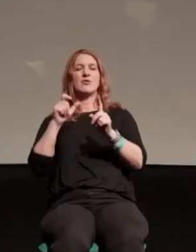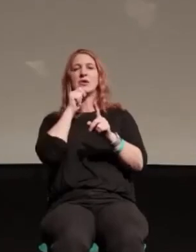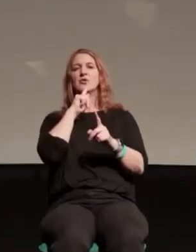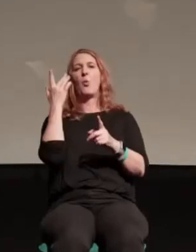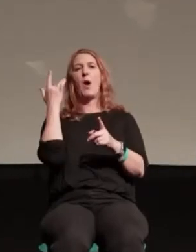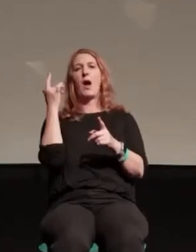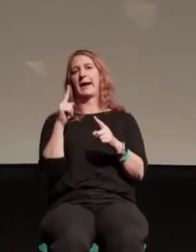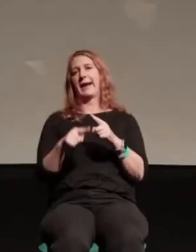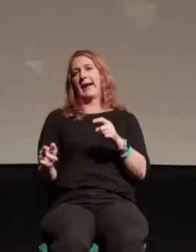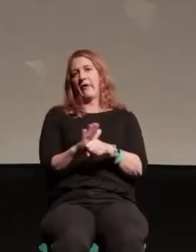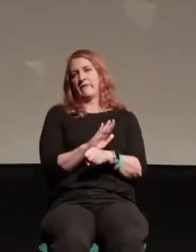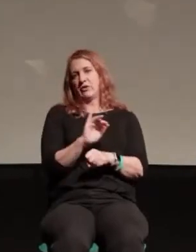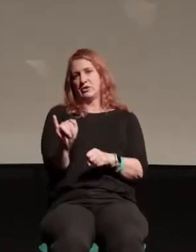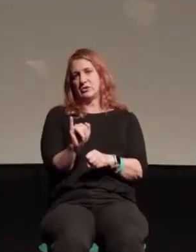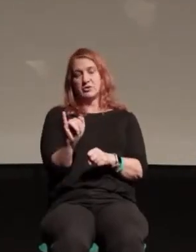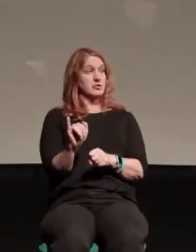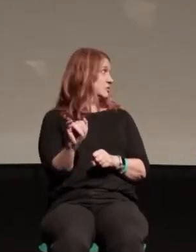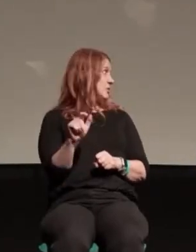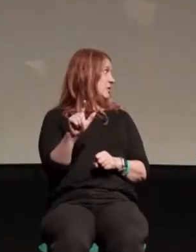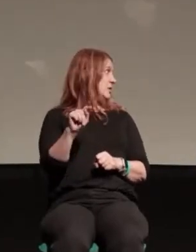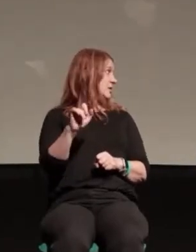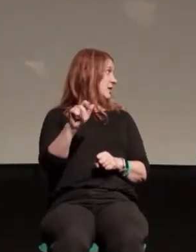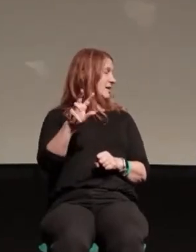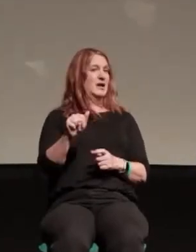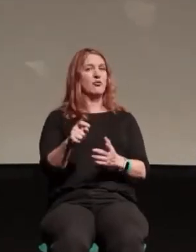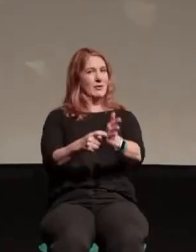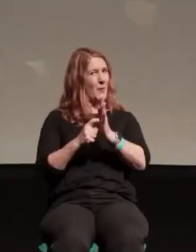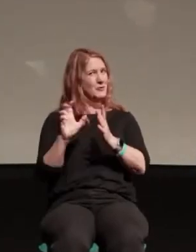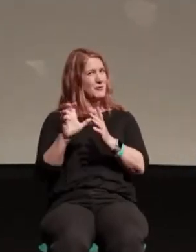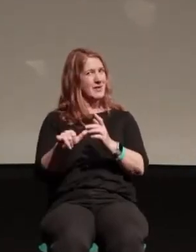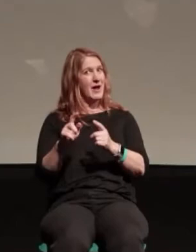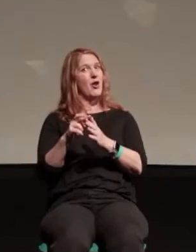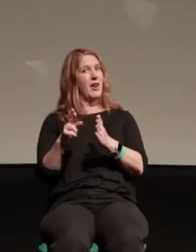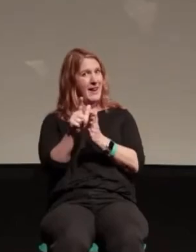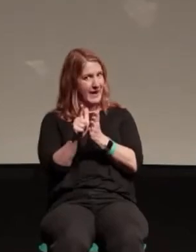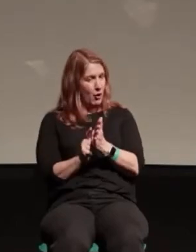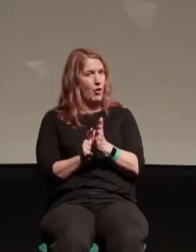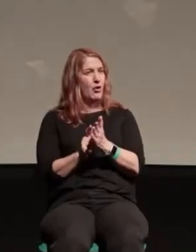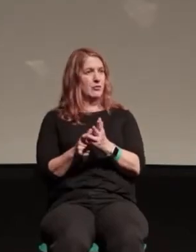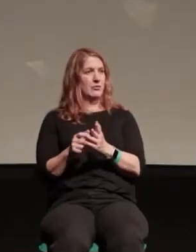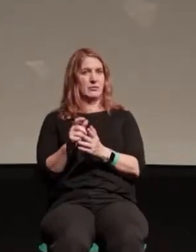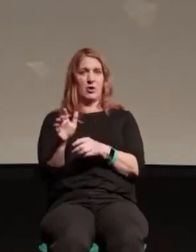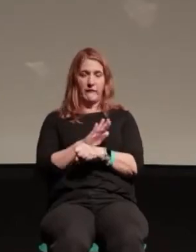negotiated. And thankfully, they're obligated to do that by statute, which is really good.